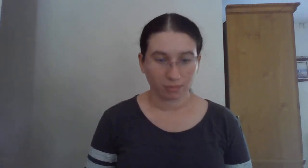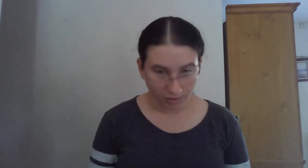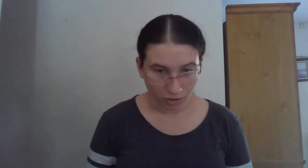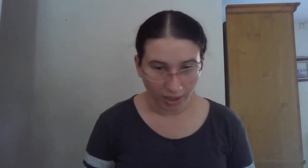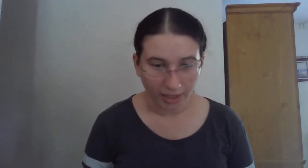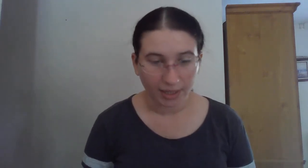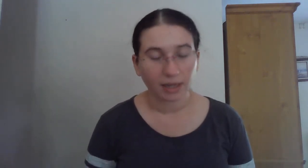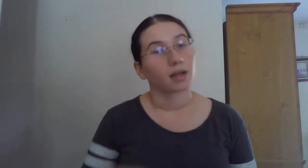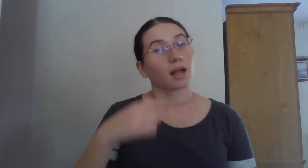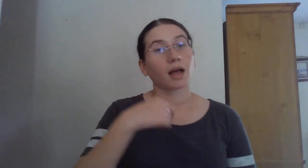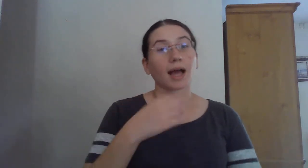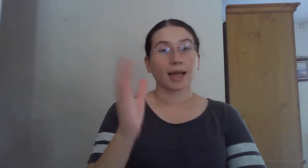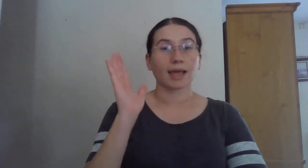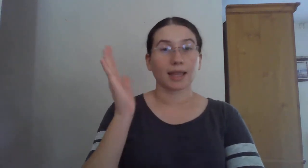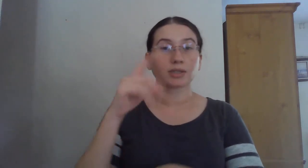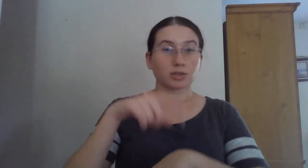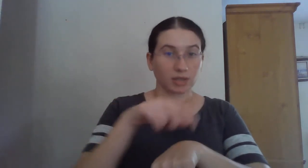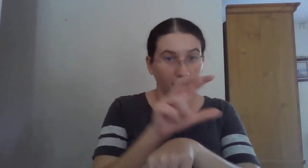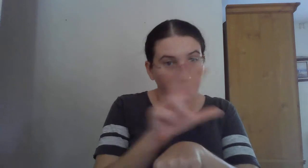Let's try that again.